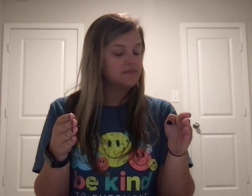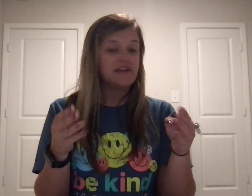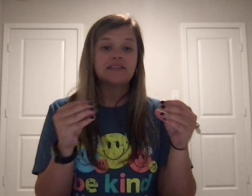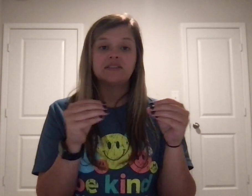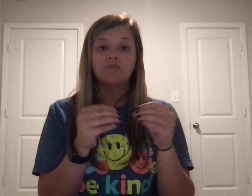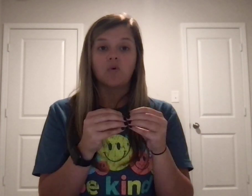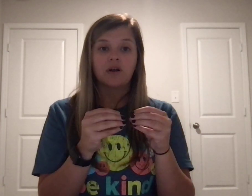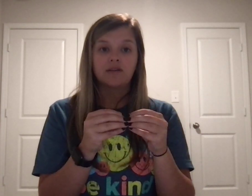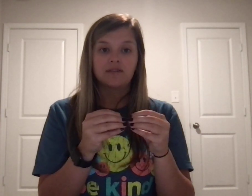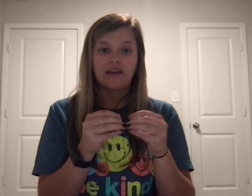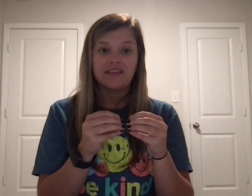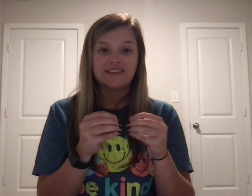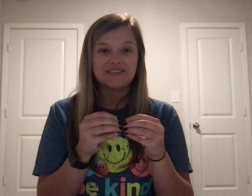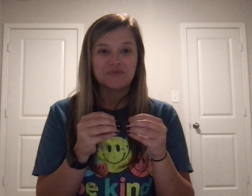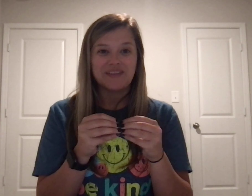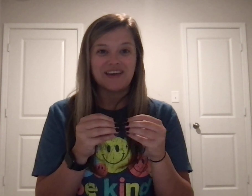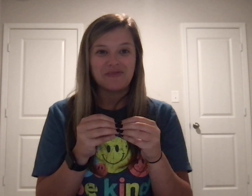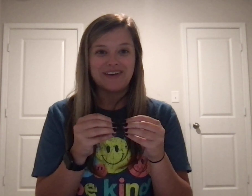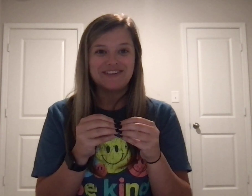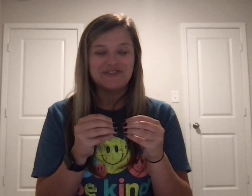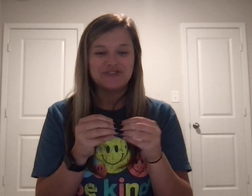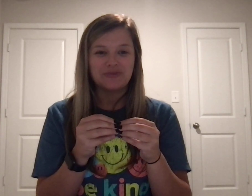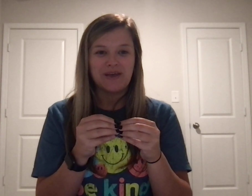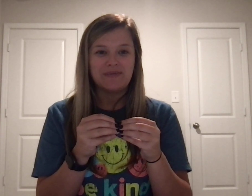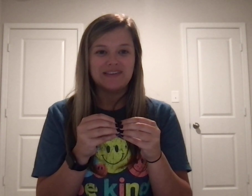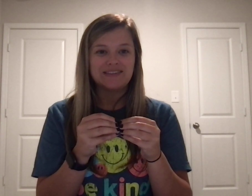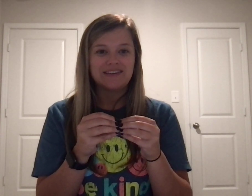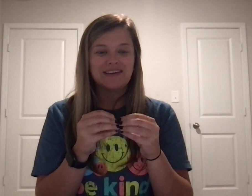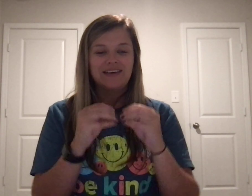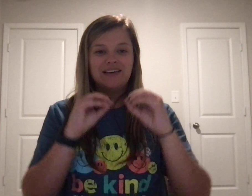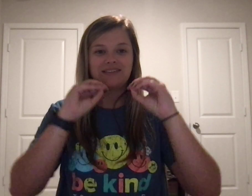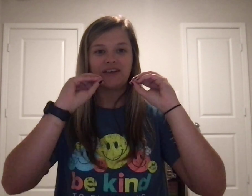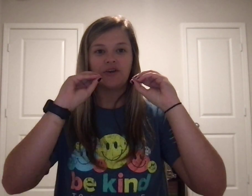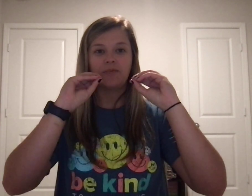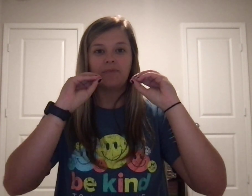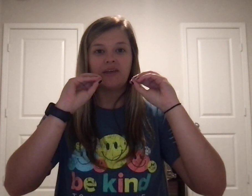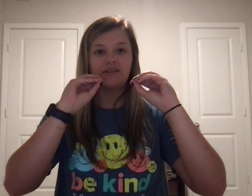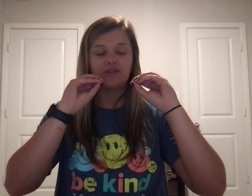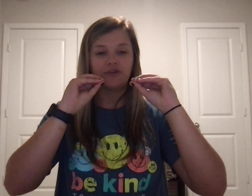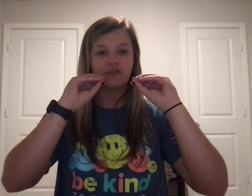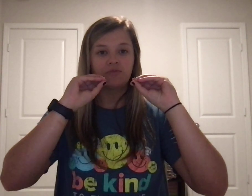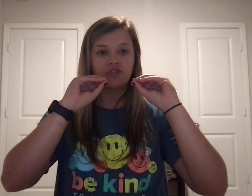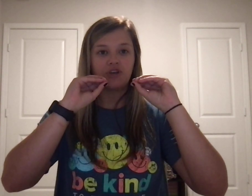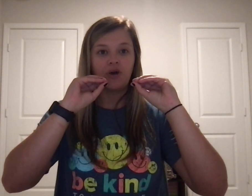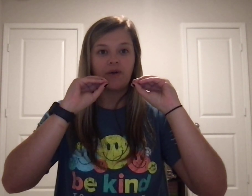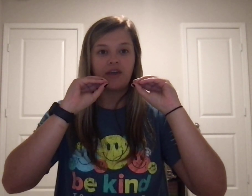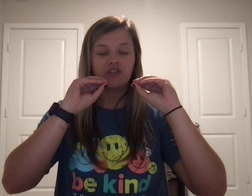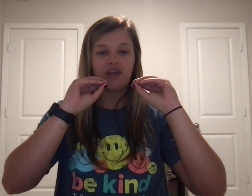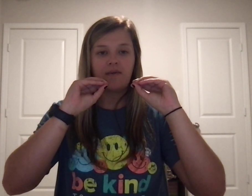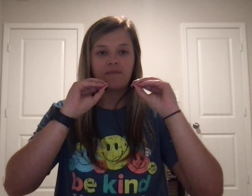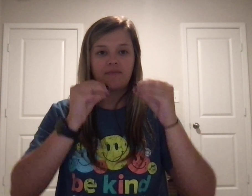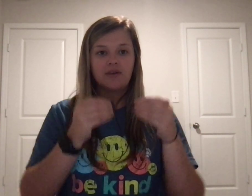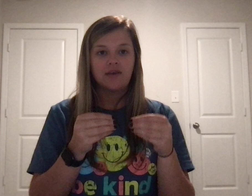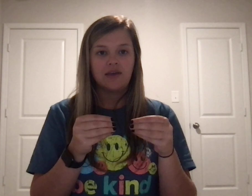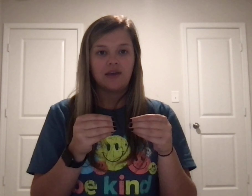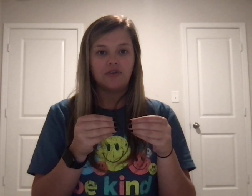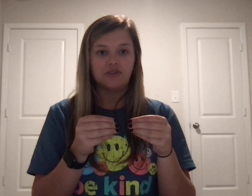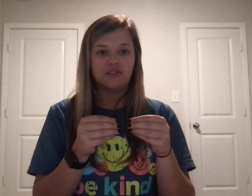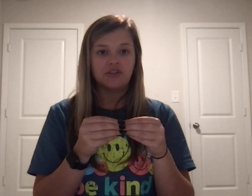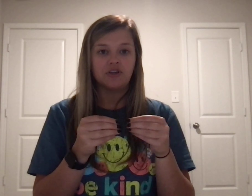Next is more. I think this is one that everybody teaches their babies. It's like your bent or your smushed O hand shape, and you're just touching your